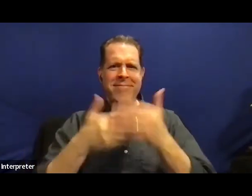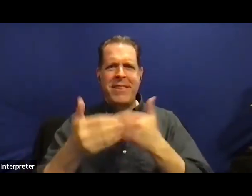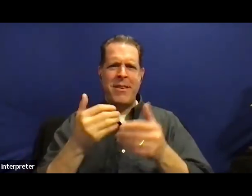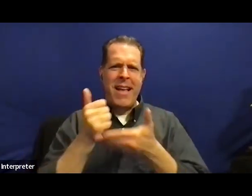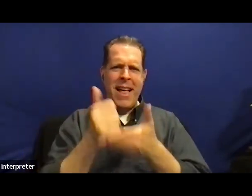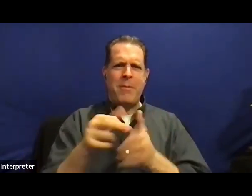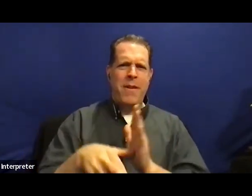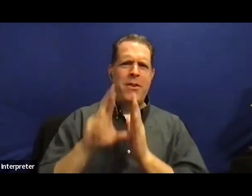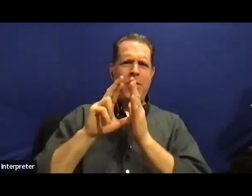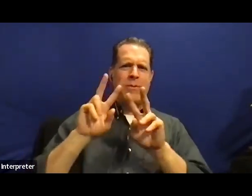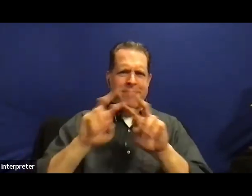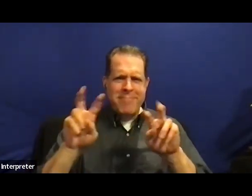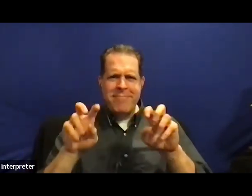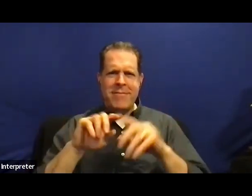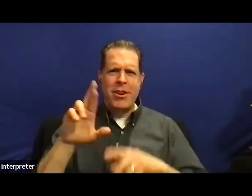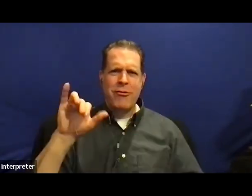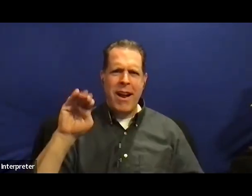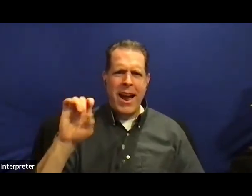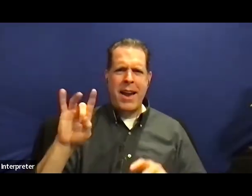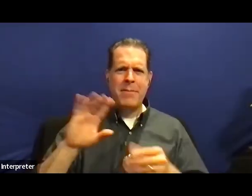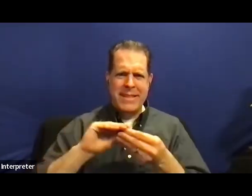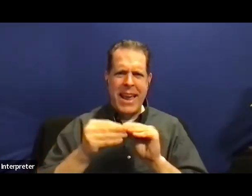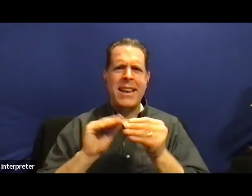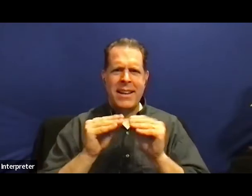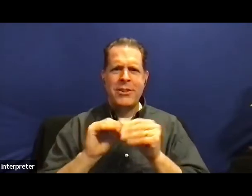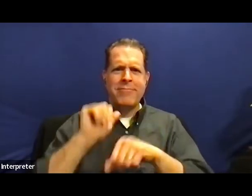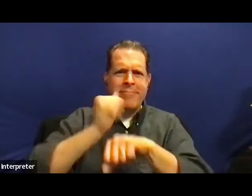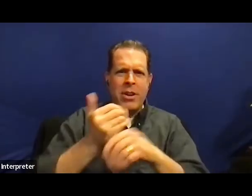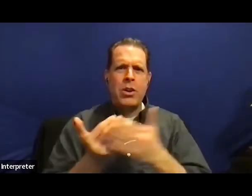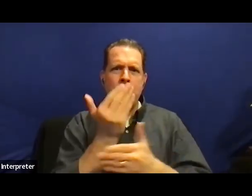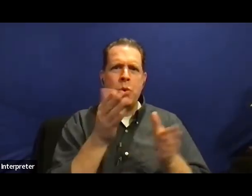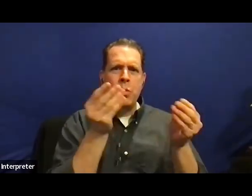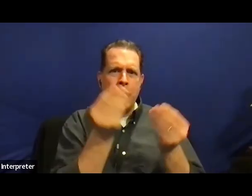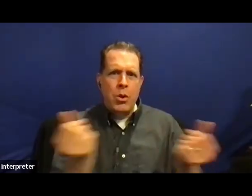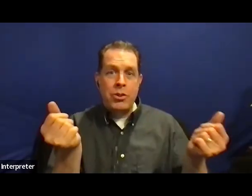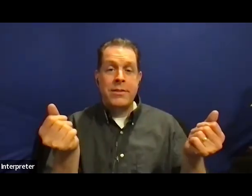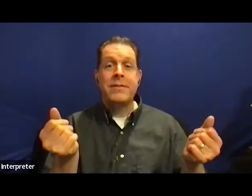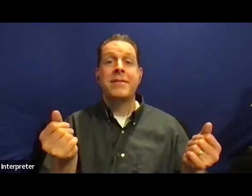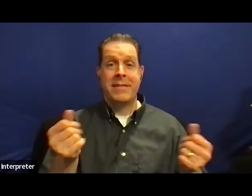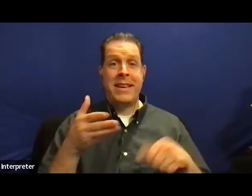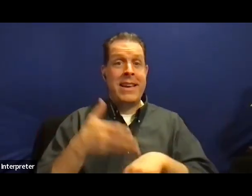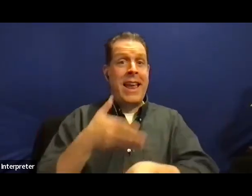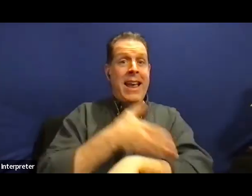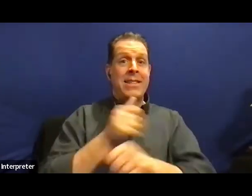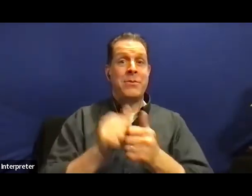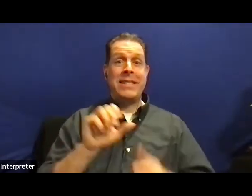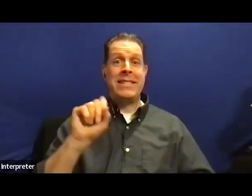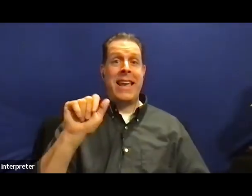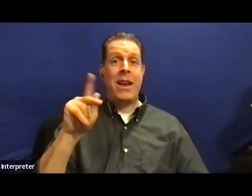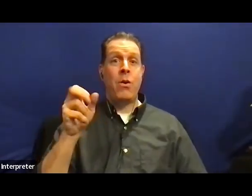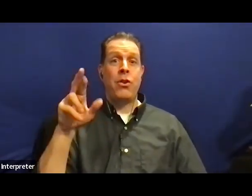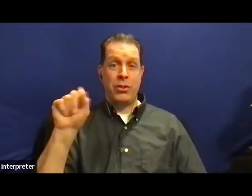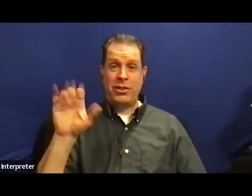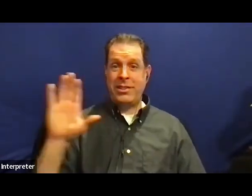analyze available crime data to forge new solutions. Enhanced with stakeholder input and